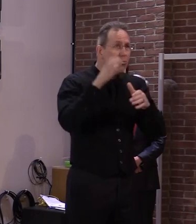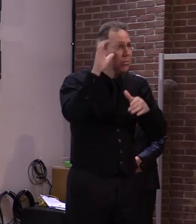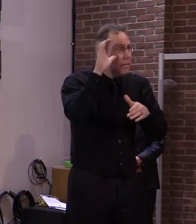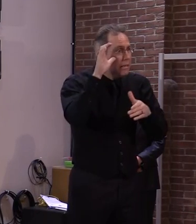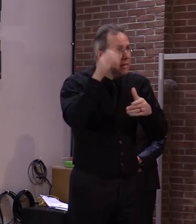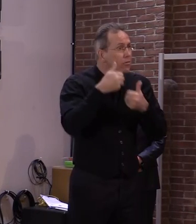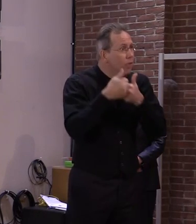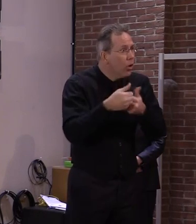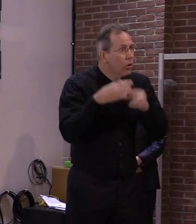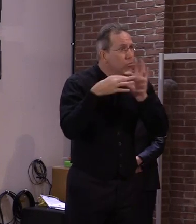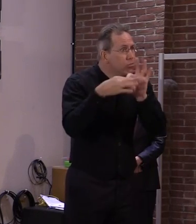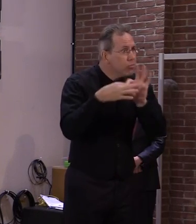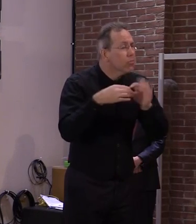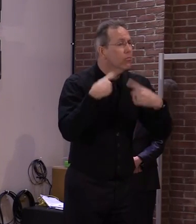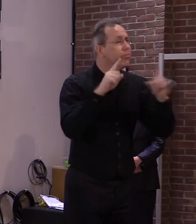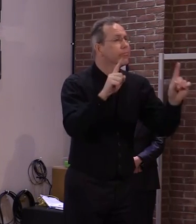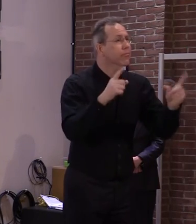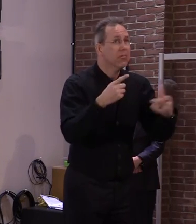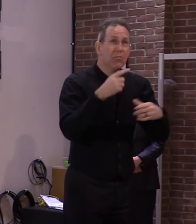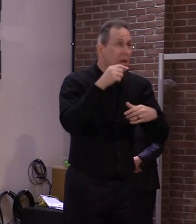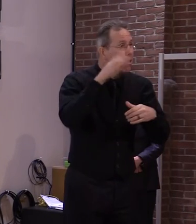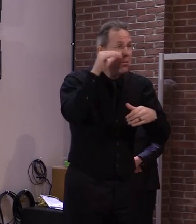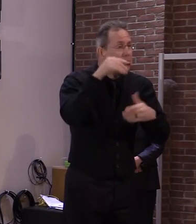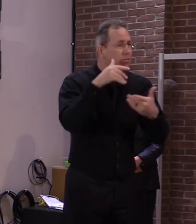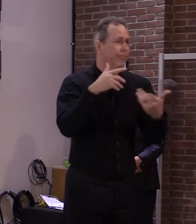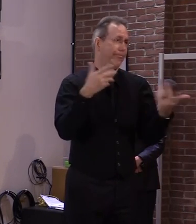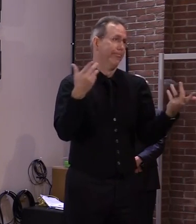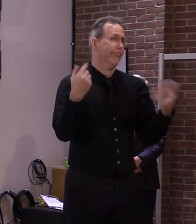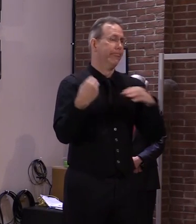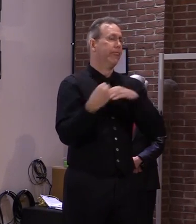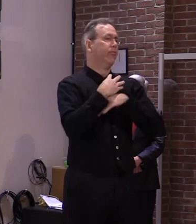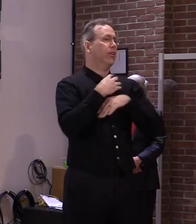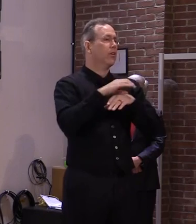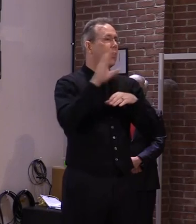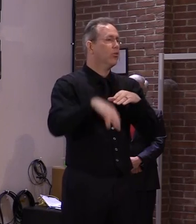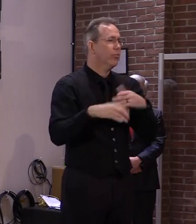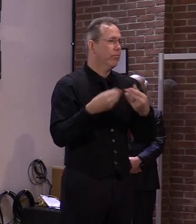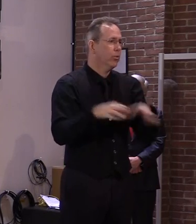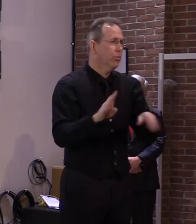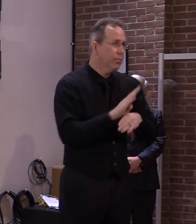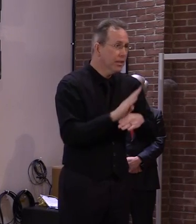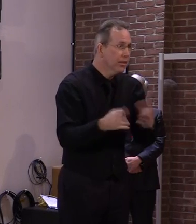pick and shovel, as I understand, because you can still go there and ship packages.